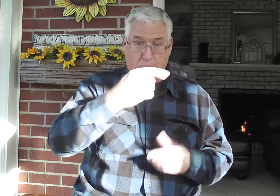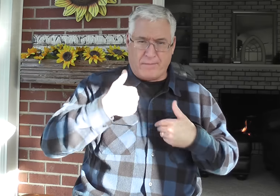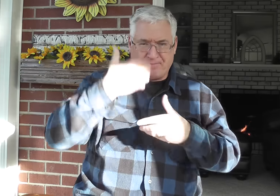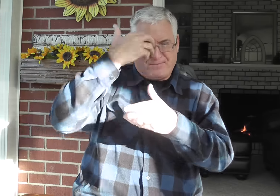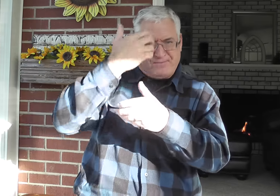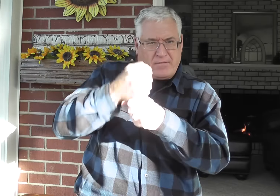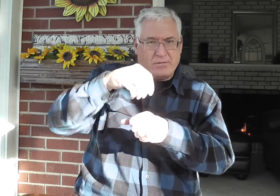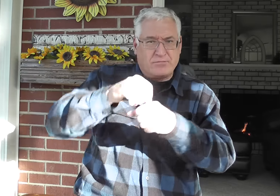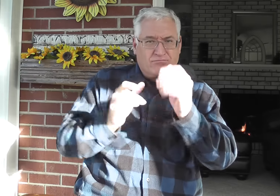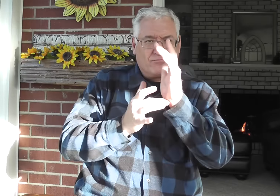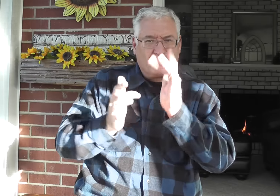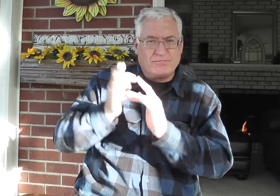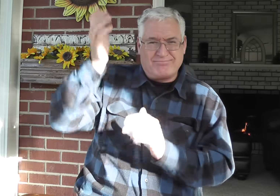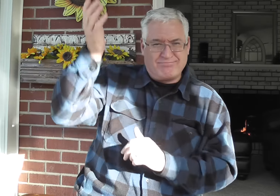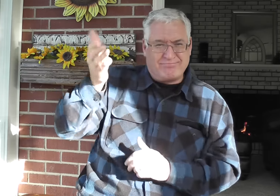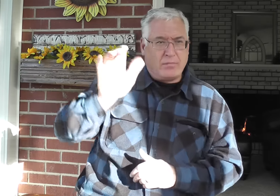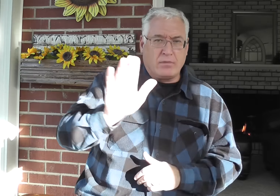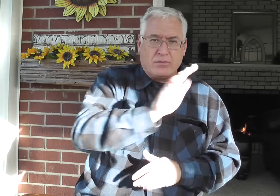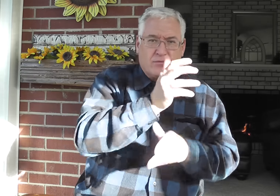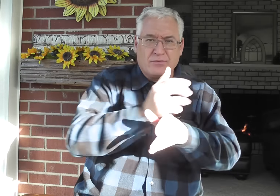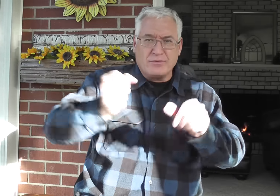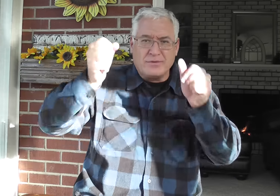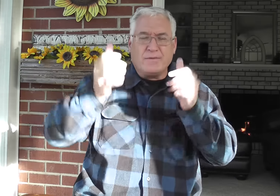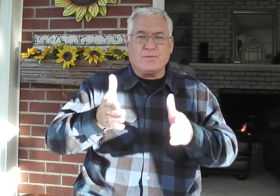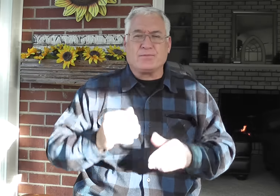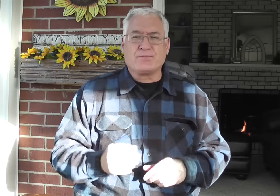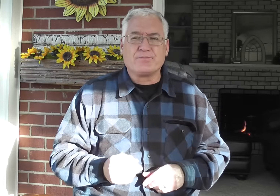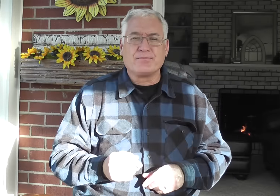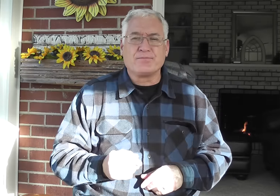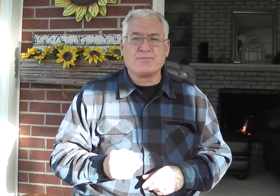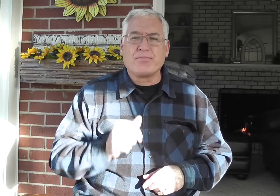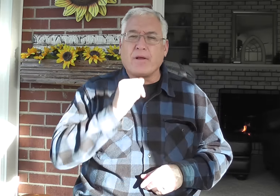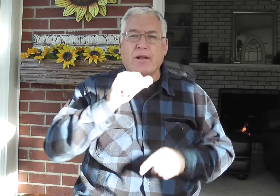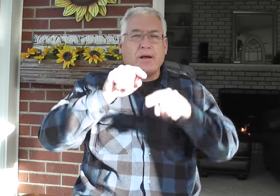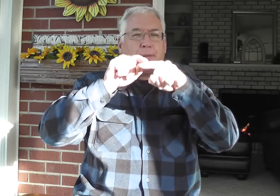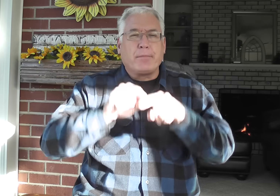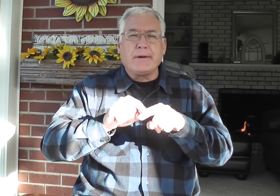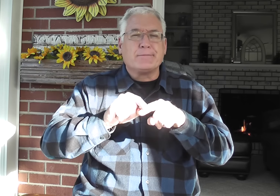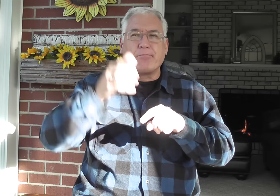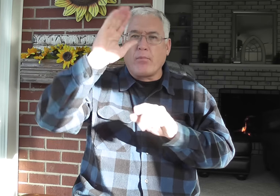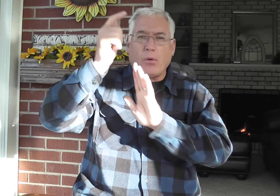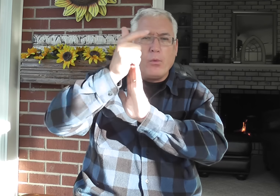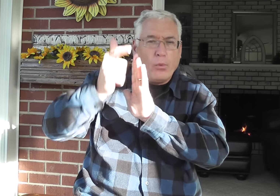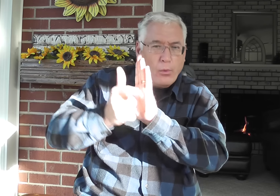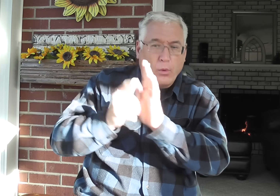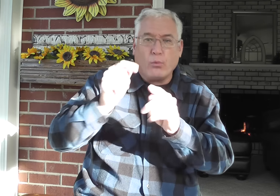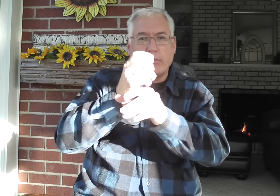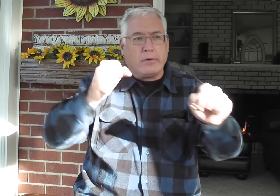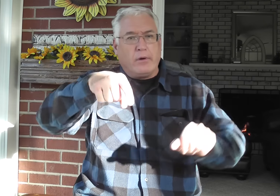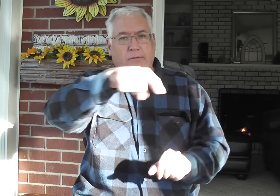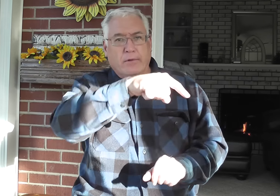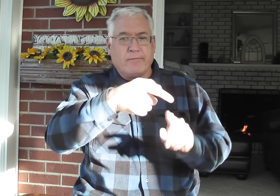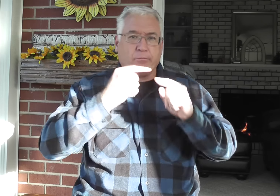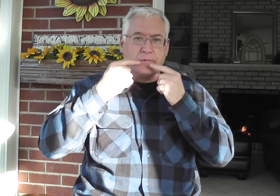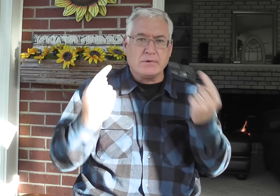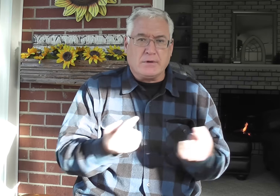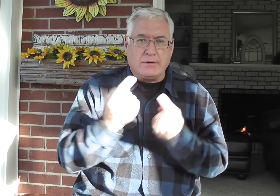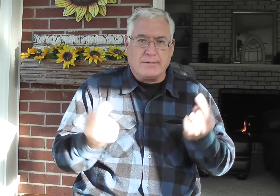accepted is that they have faith in Jesus Christ as the Savior, the promised Messiah, not depending on the